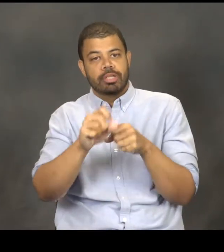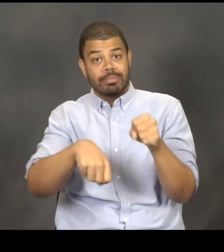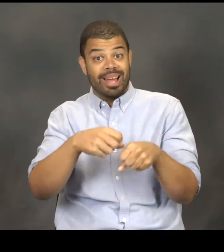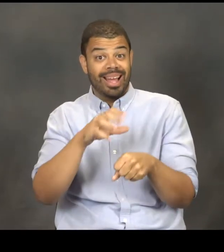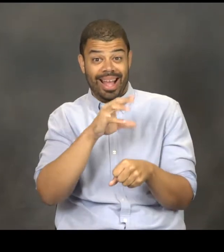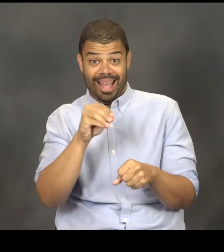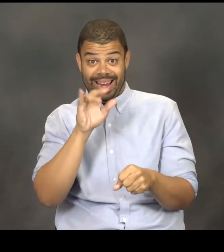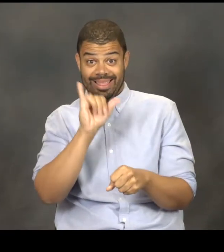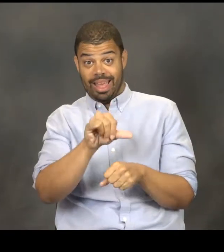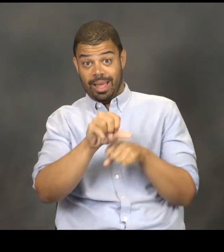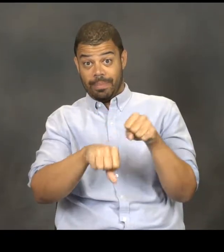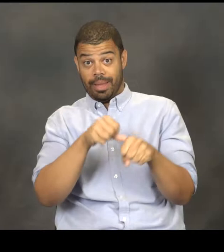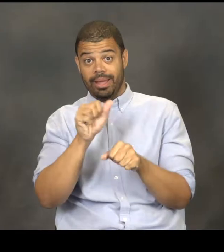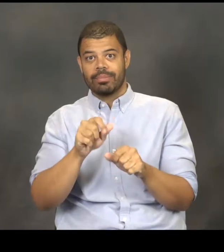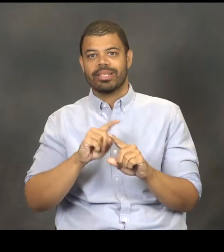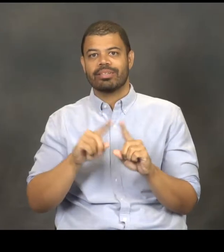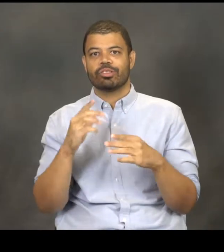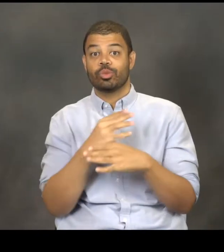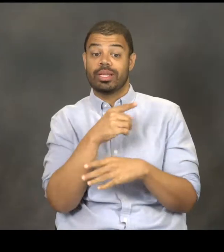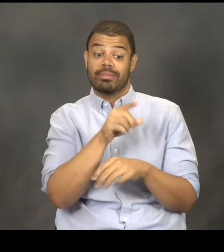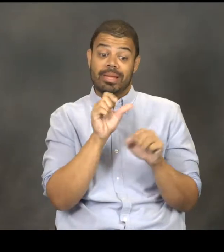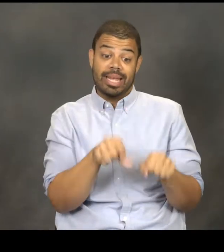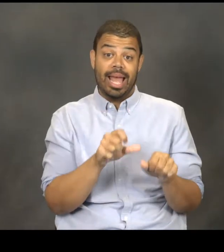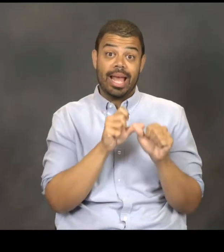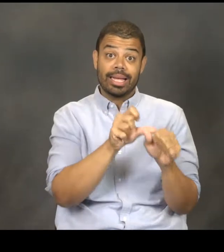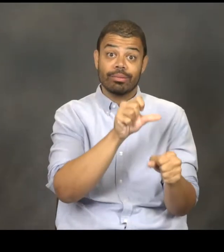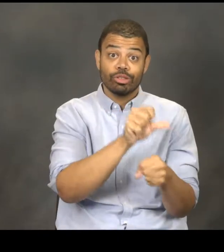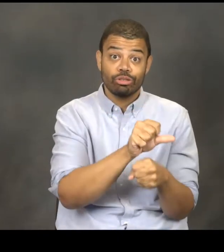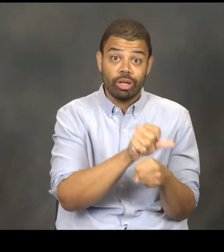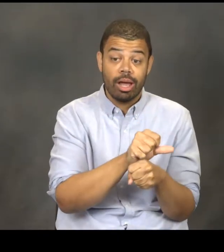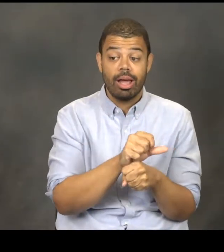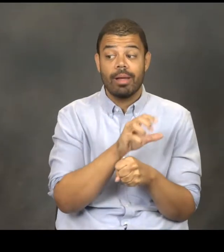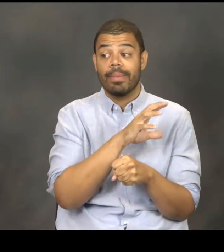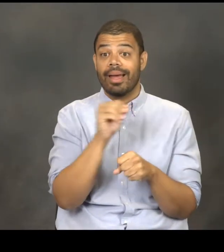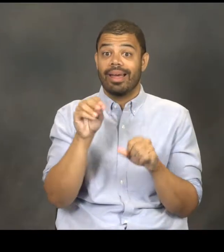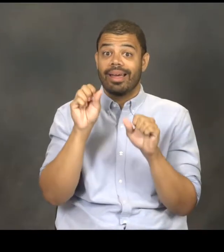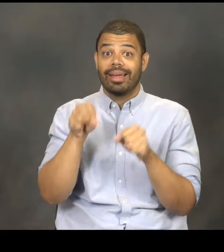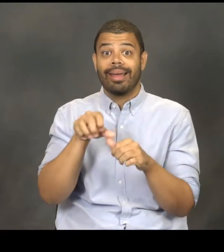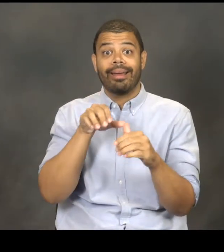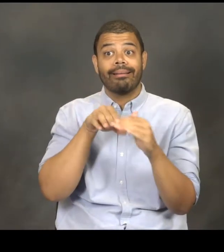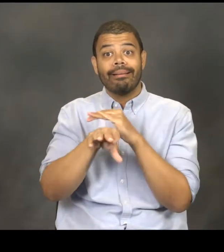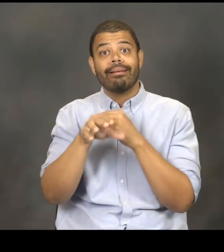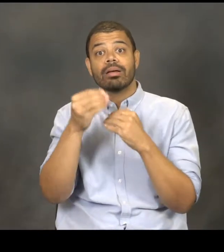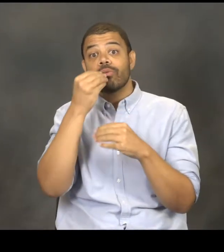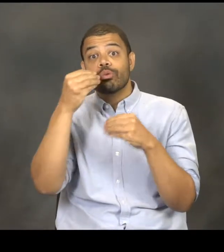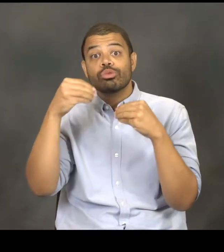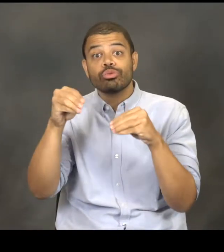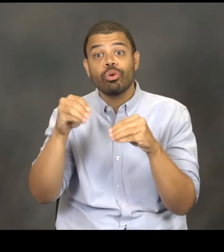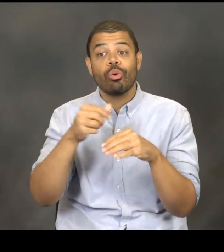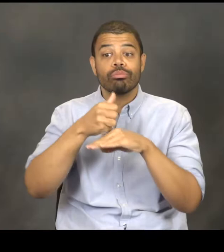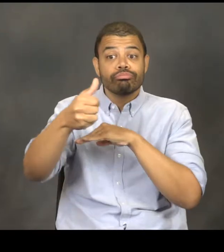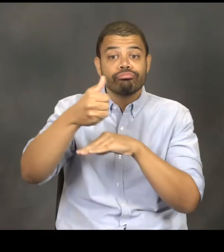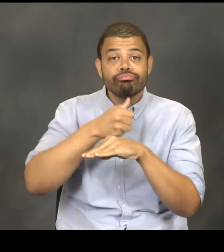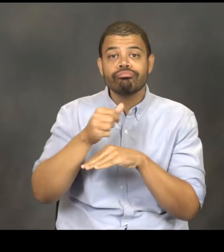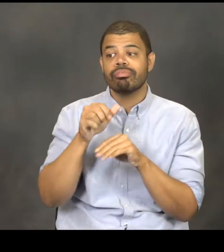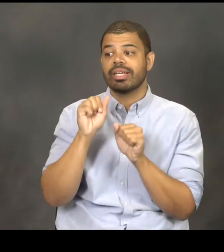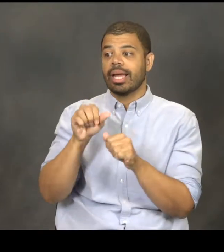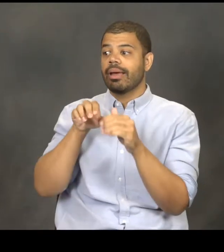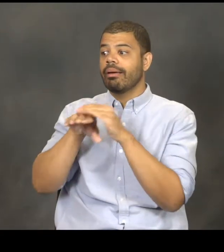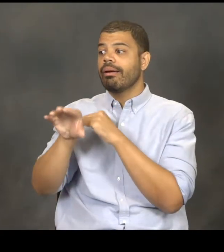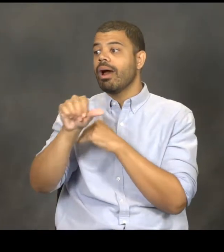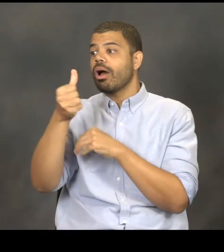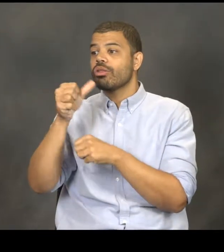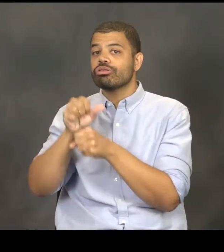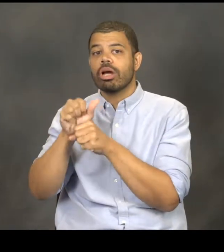the difference between keeping your job and being able to access the grocery store and other sort of job